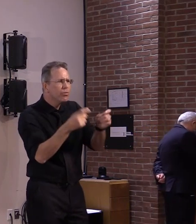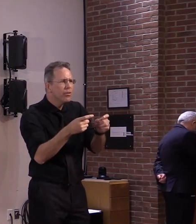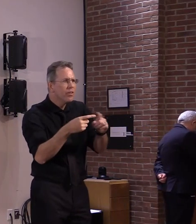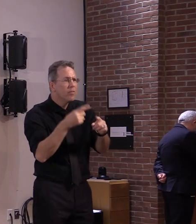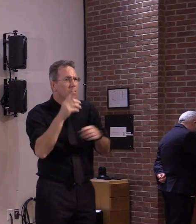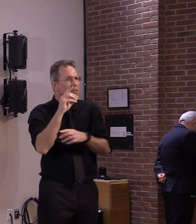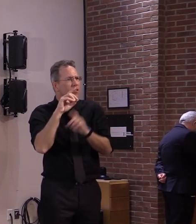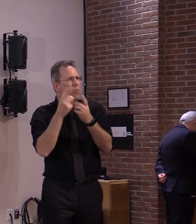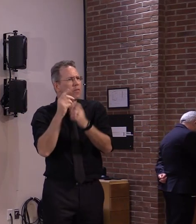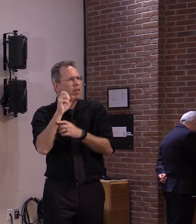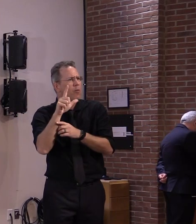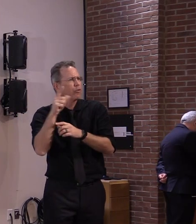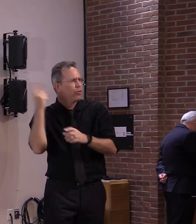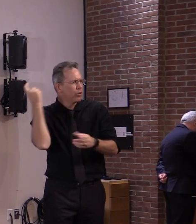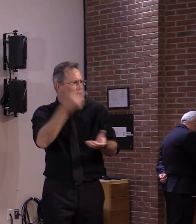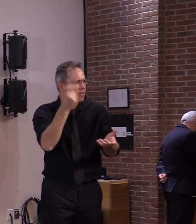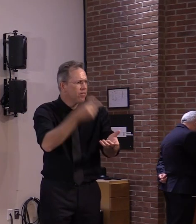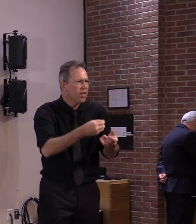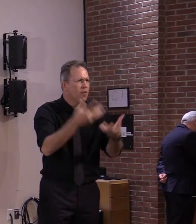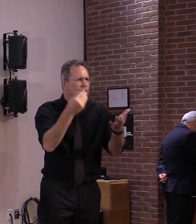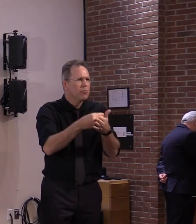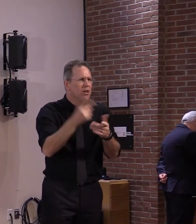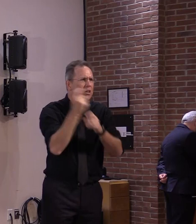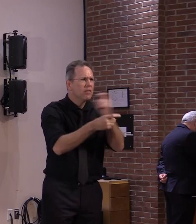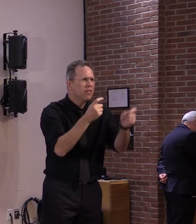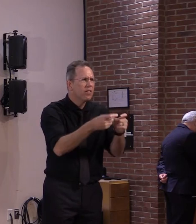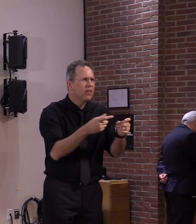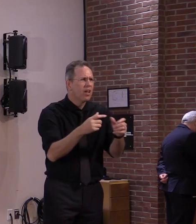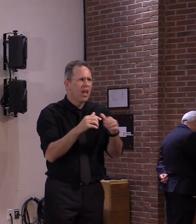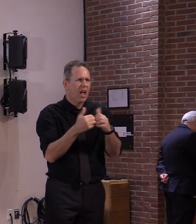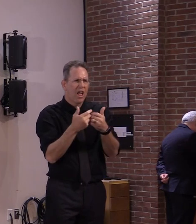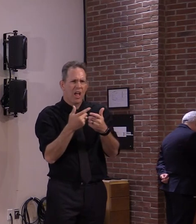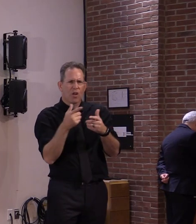how aggressively you're going to be seeking those repayments.